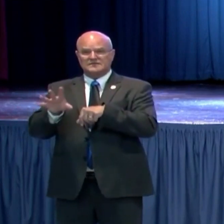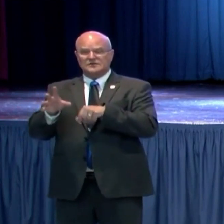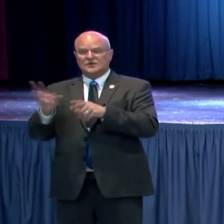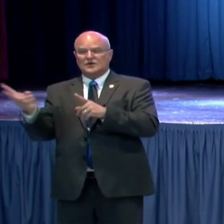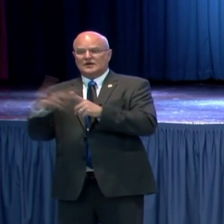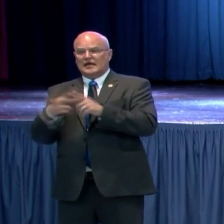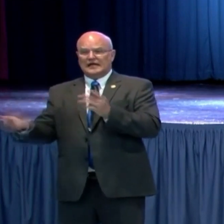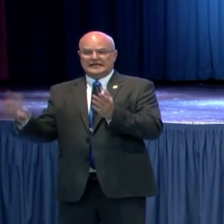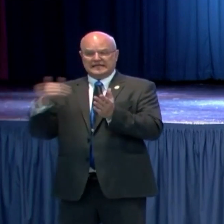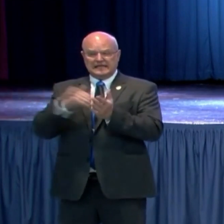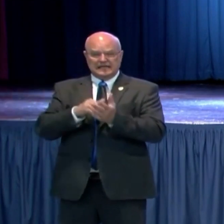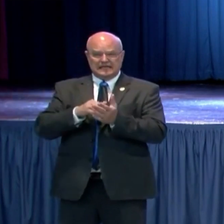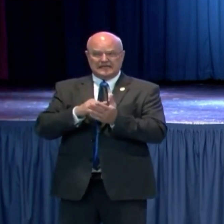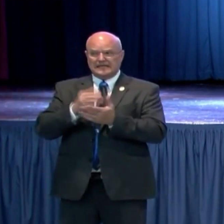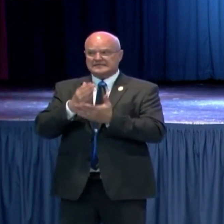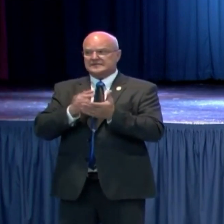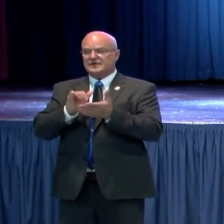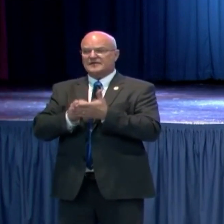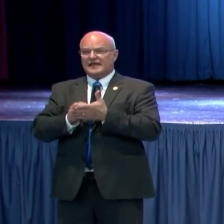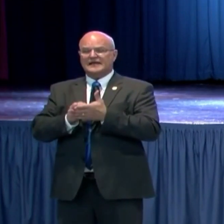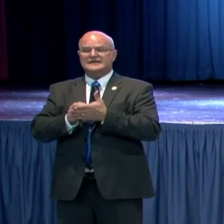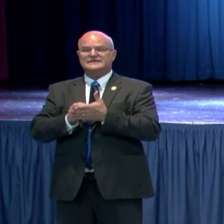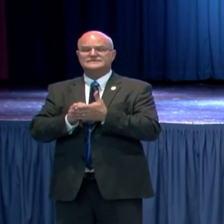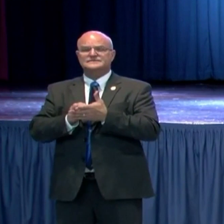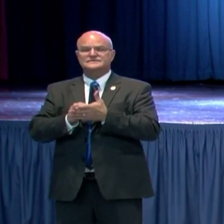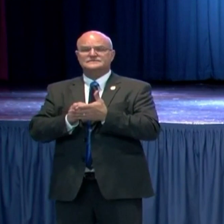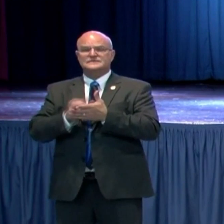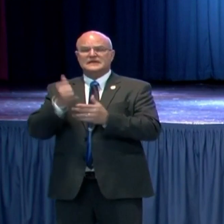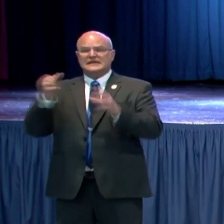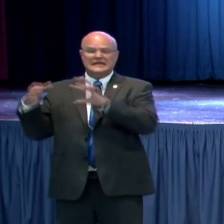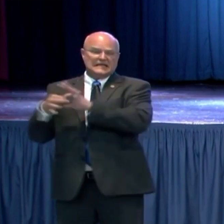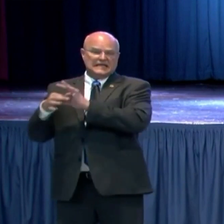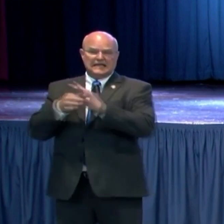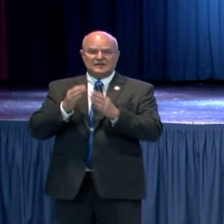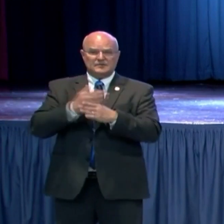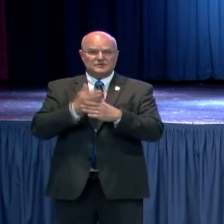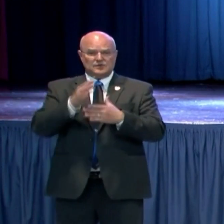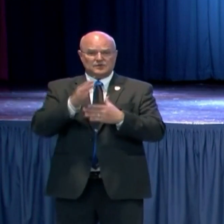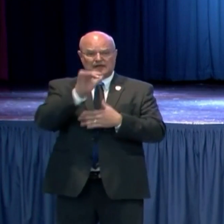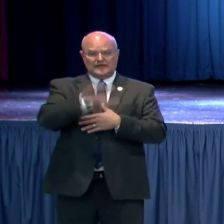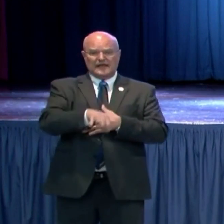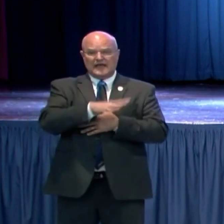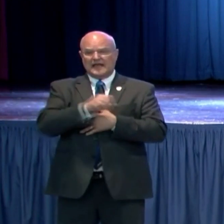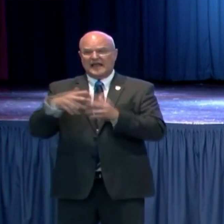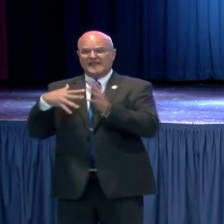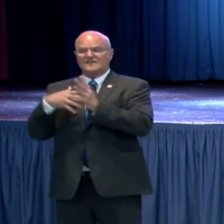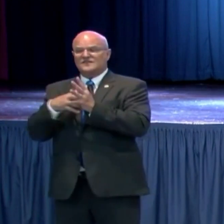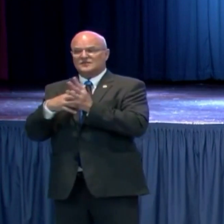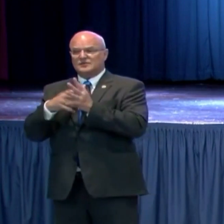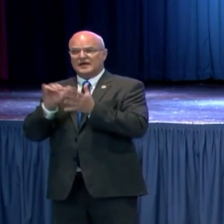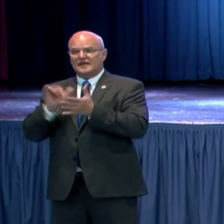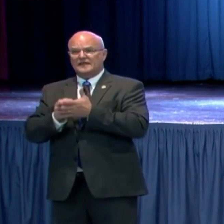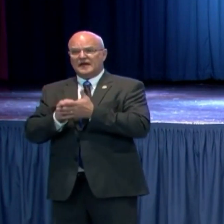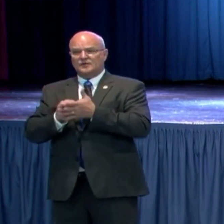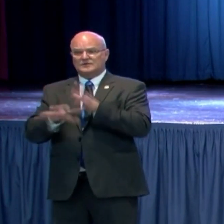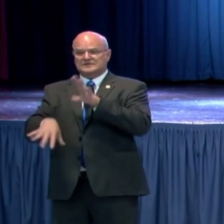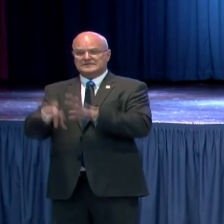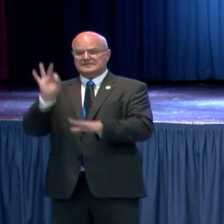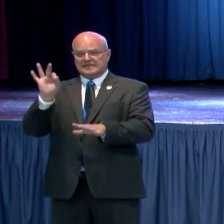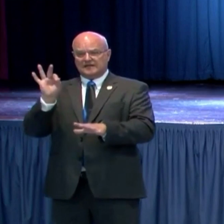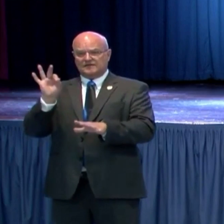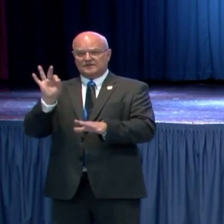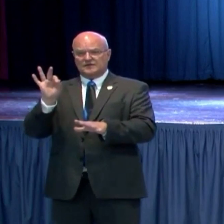workload, and some of that's taken, of course. Is there any connection between that and the vulnerability that was